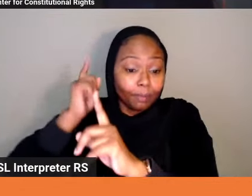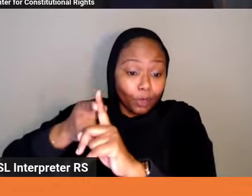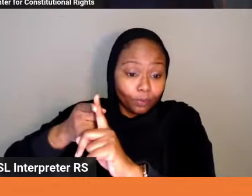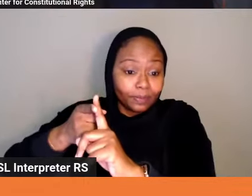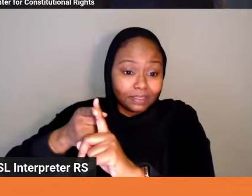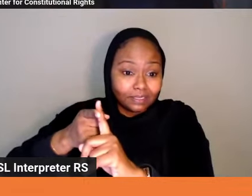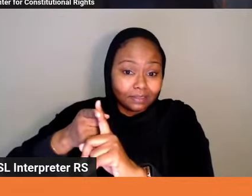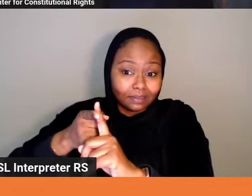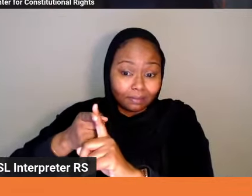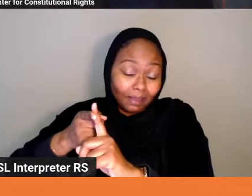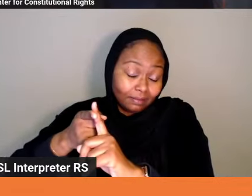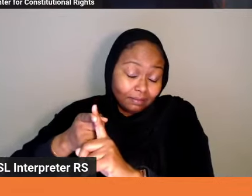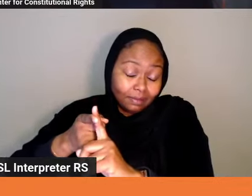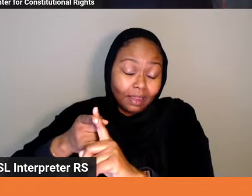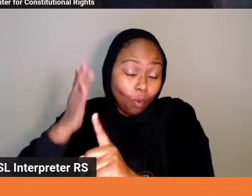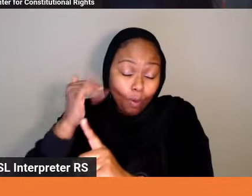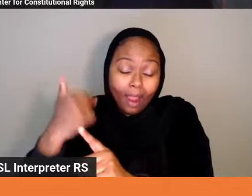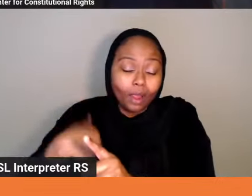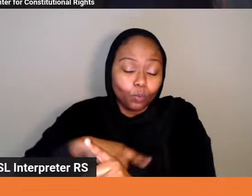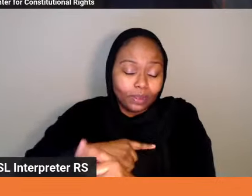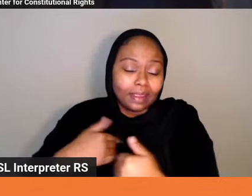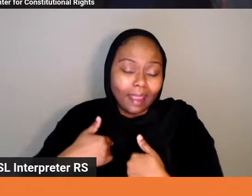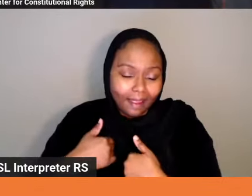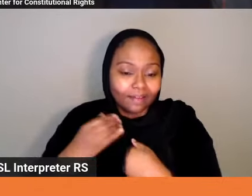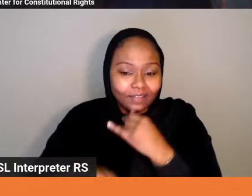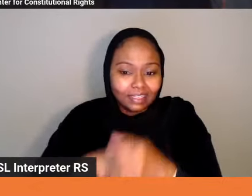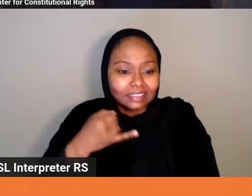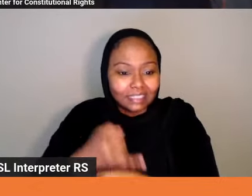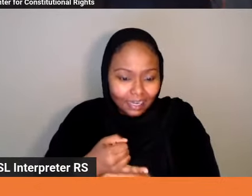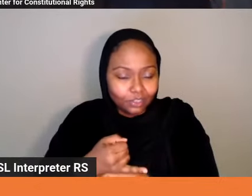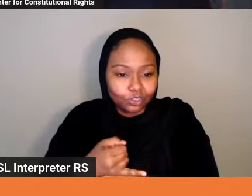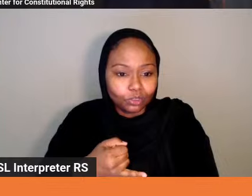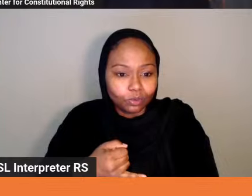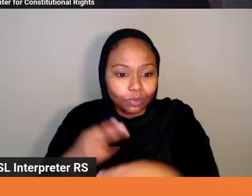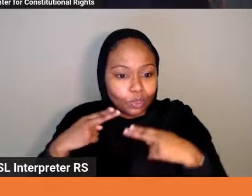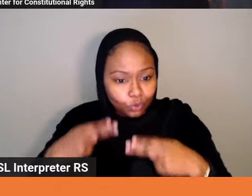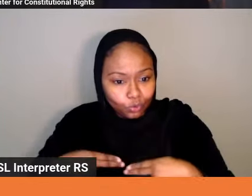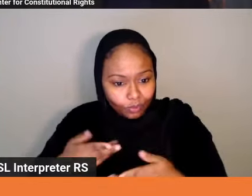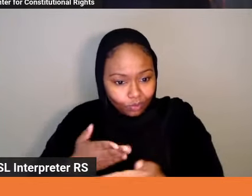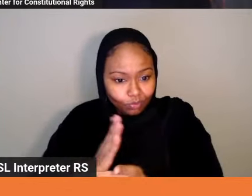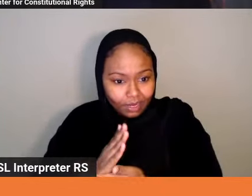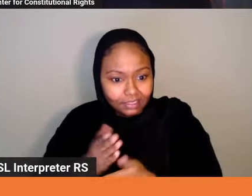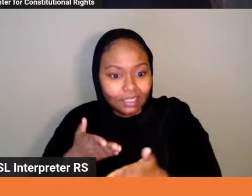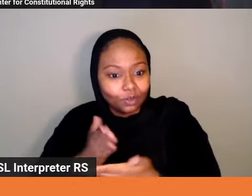have international human rights and humanitarian law.